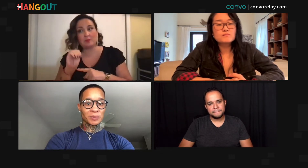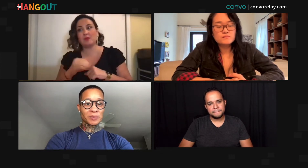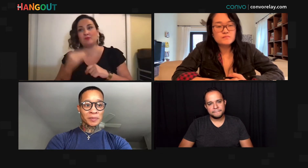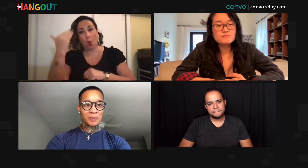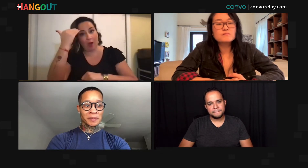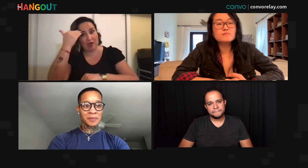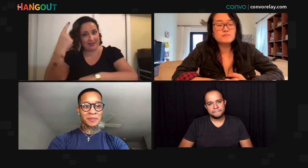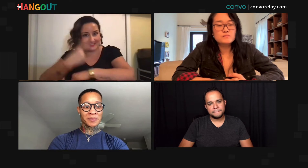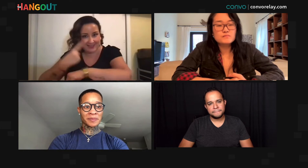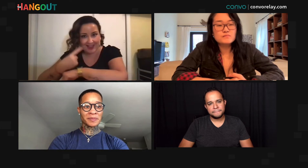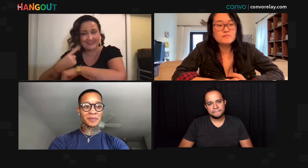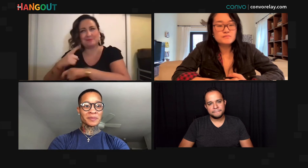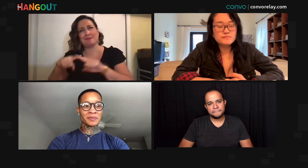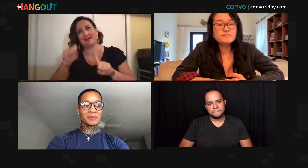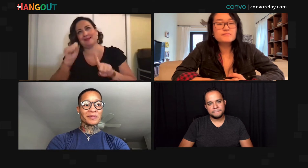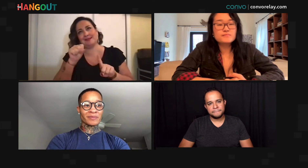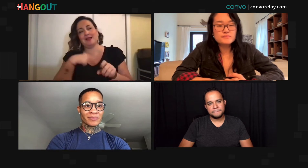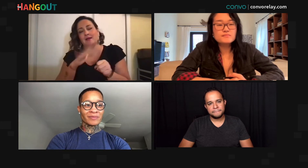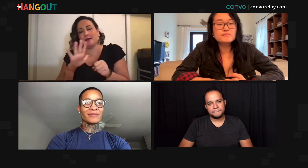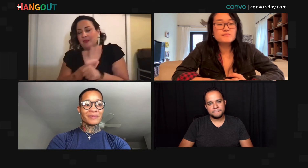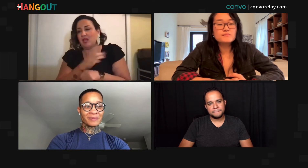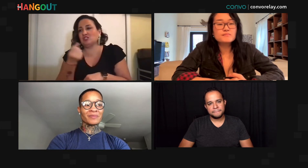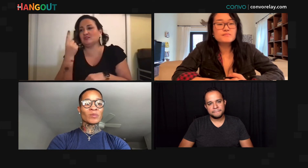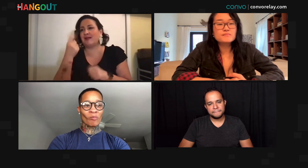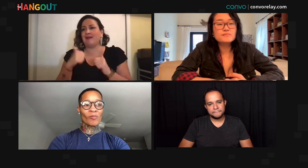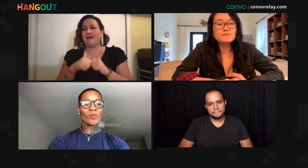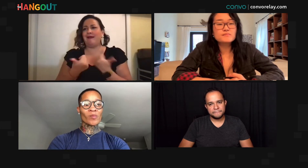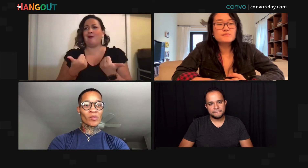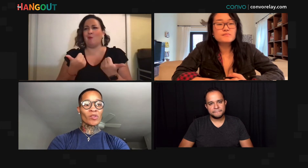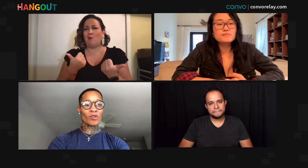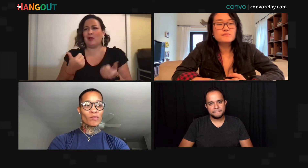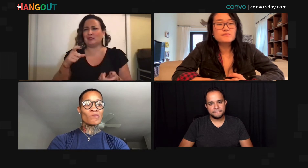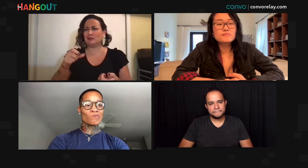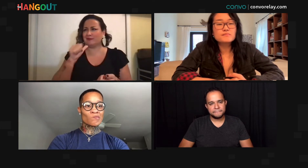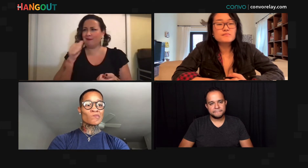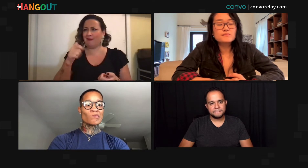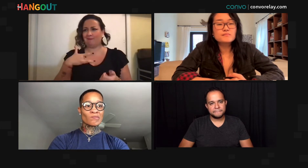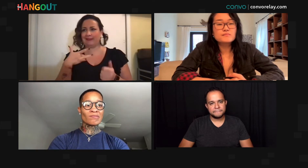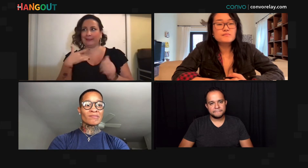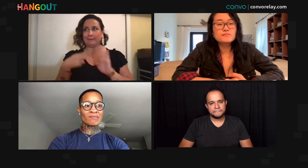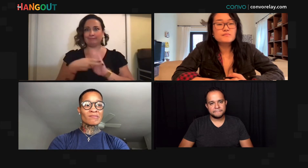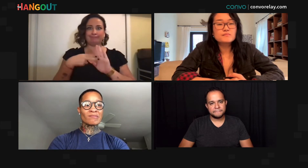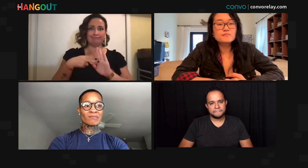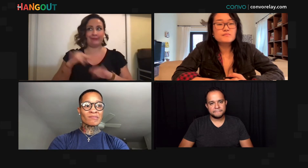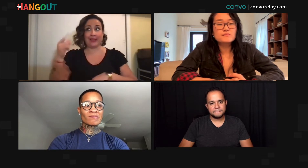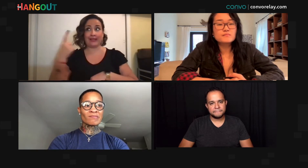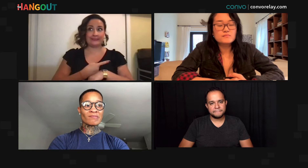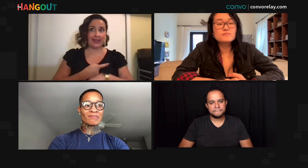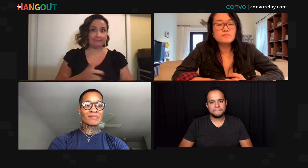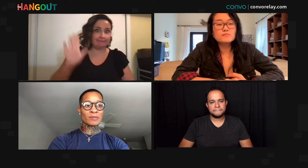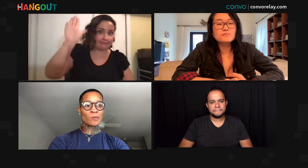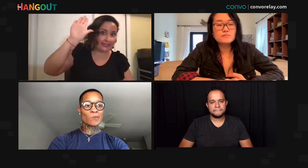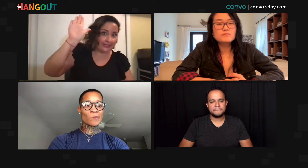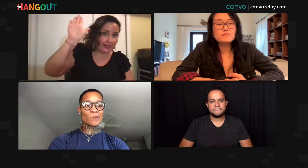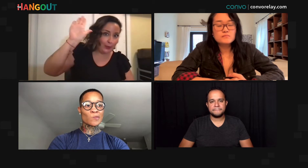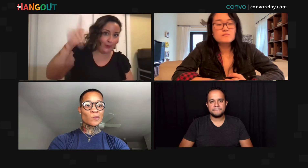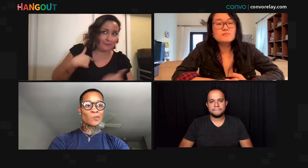And I'm so thankful for social media and for these days of awareness, because they really help us to understand,